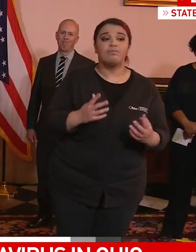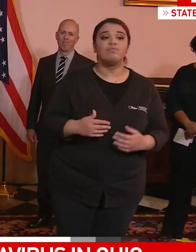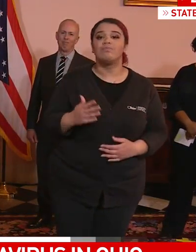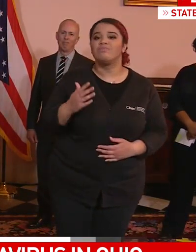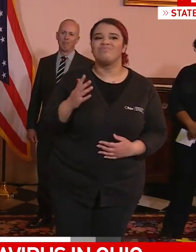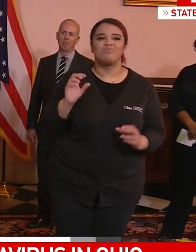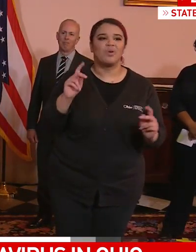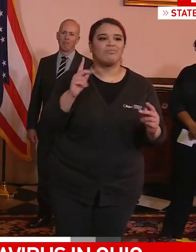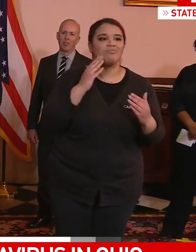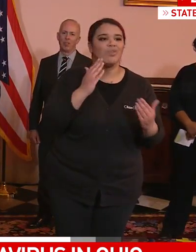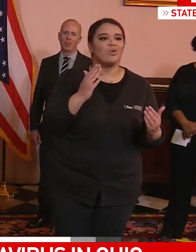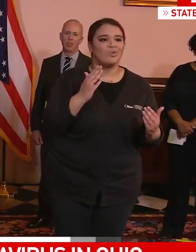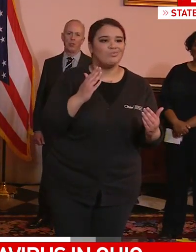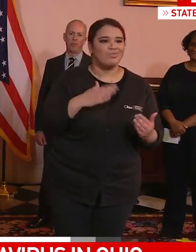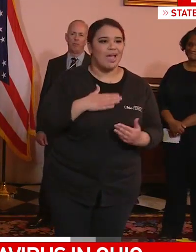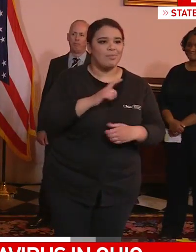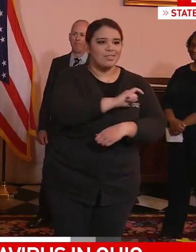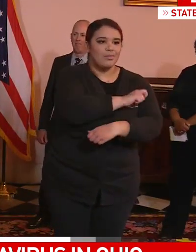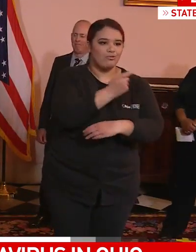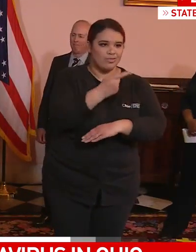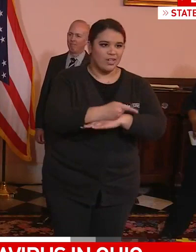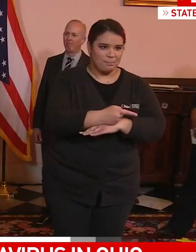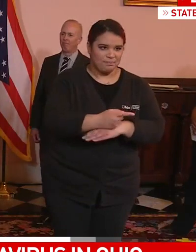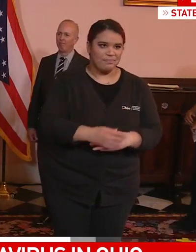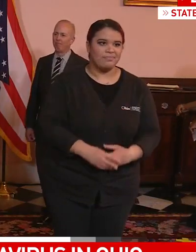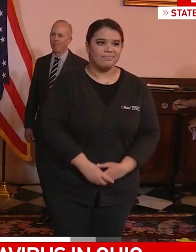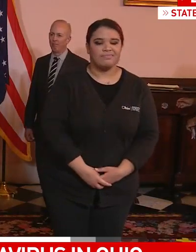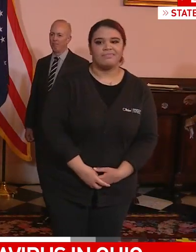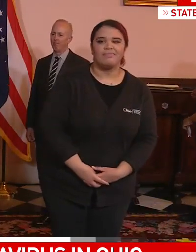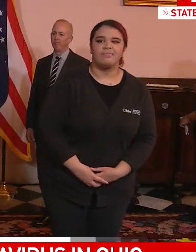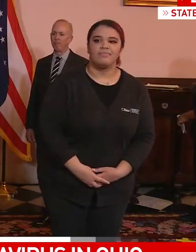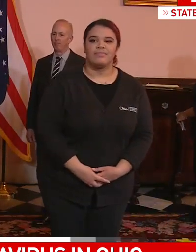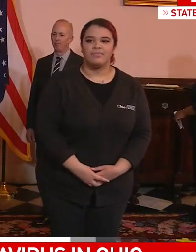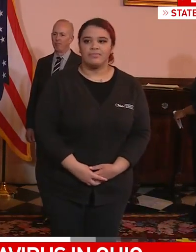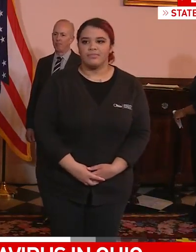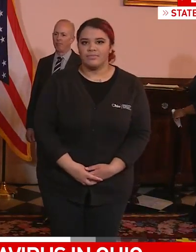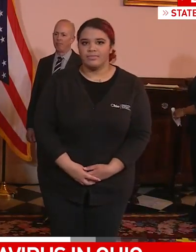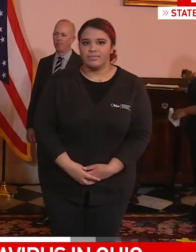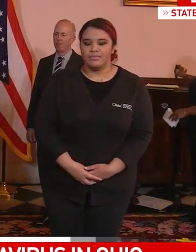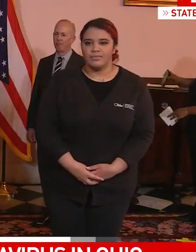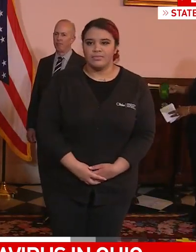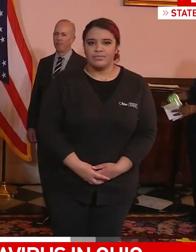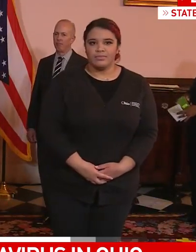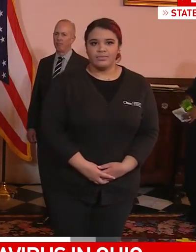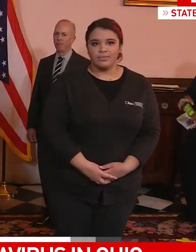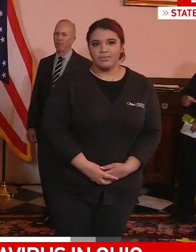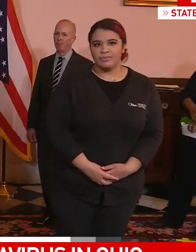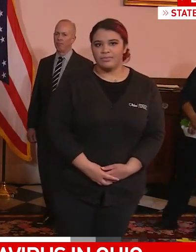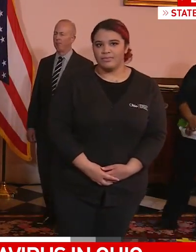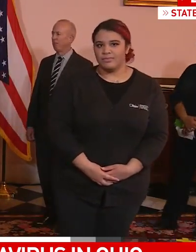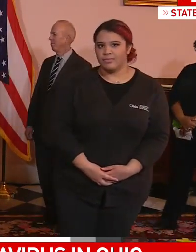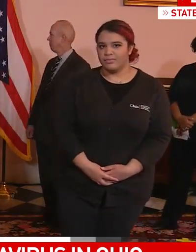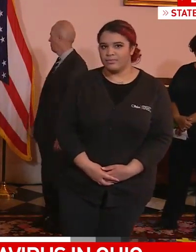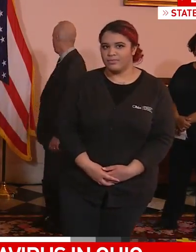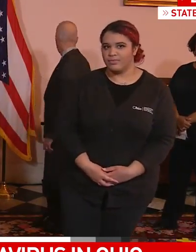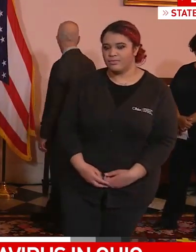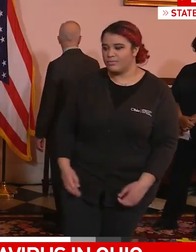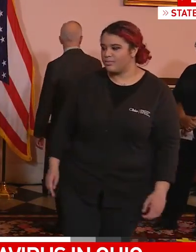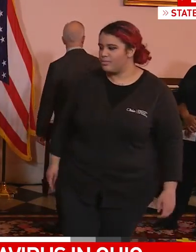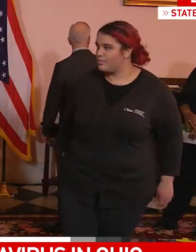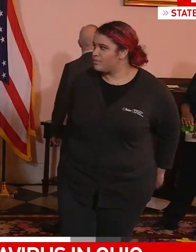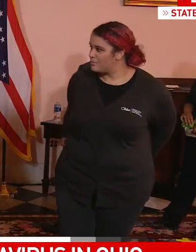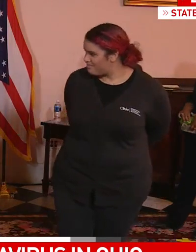Happy St. Patrick's Day to everybody. Thank you very much. You've been listening to Governor Mike DeWine live at the State House with his daily news conference